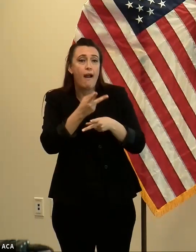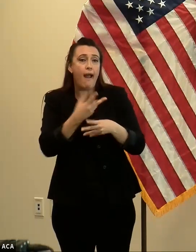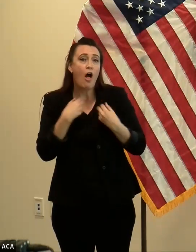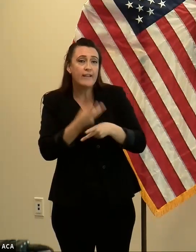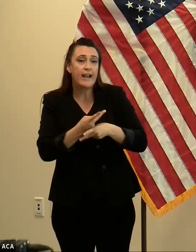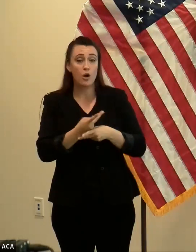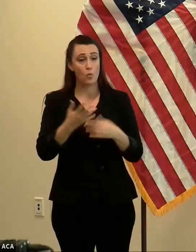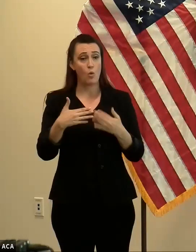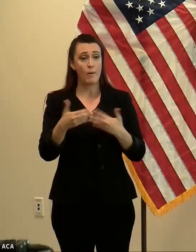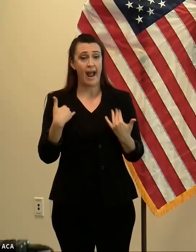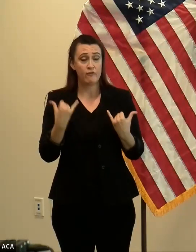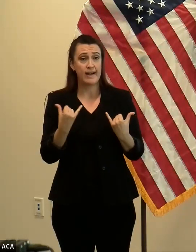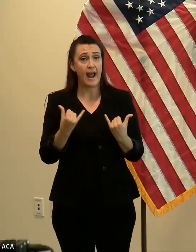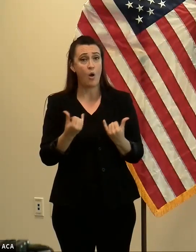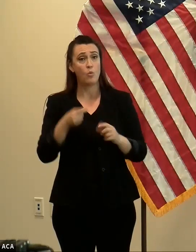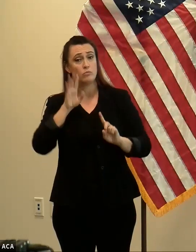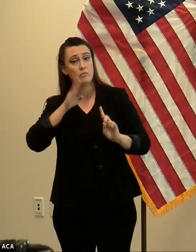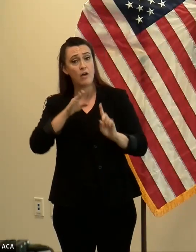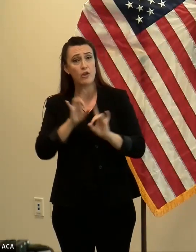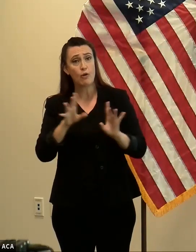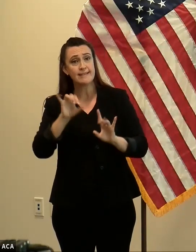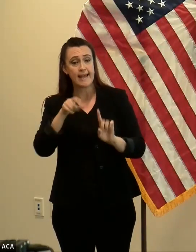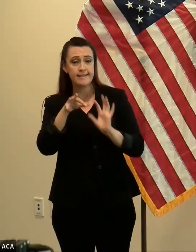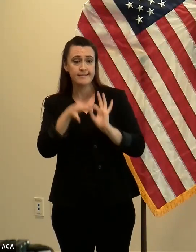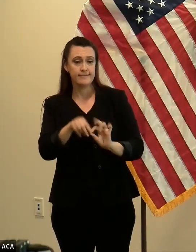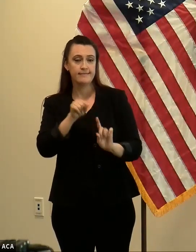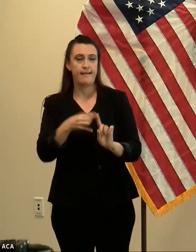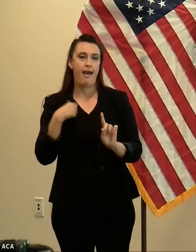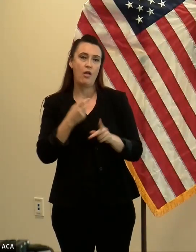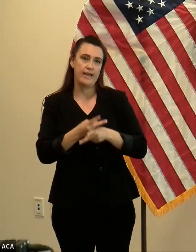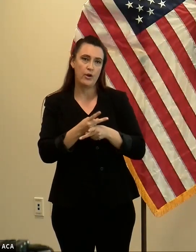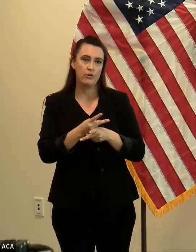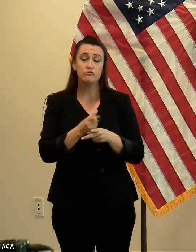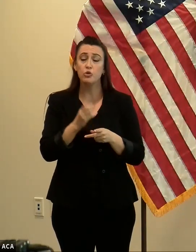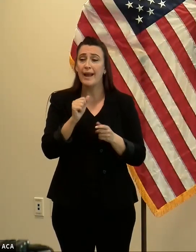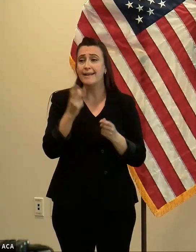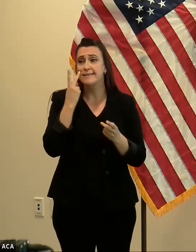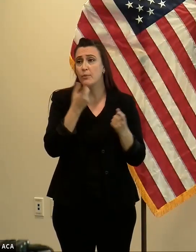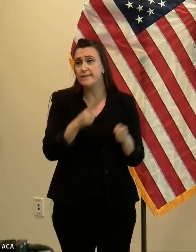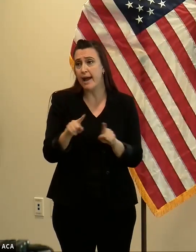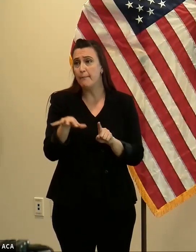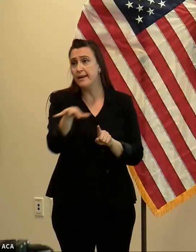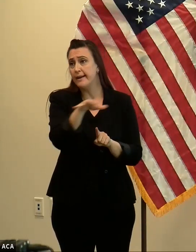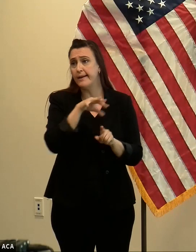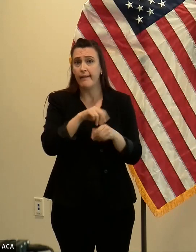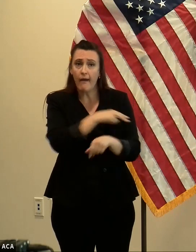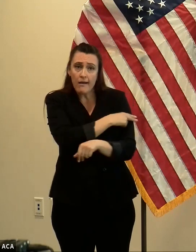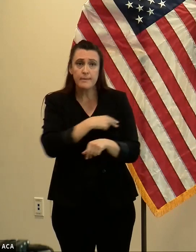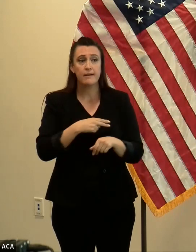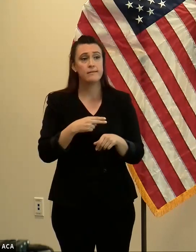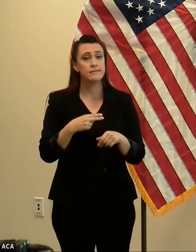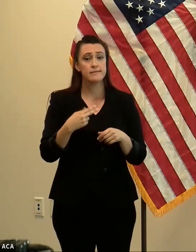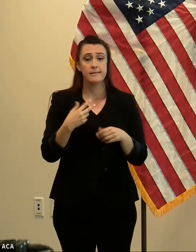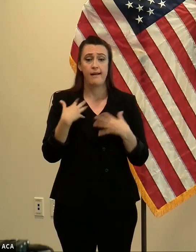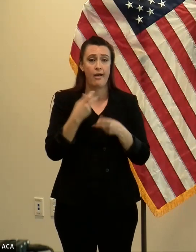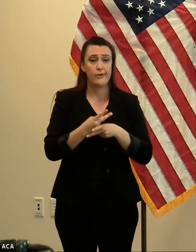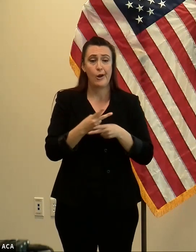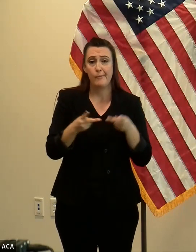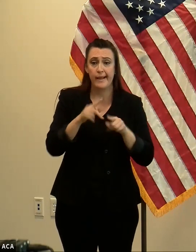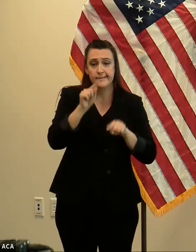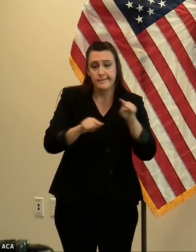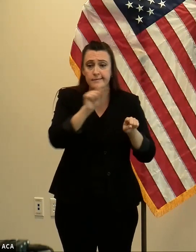right now is a healthcare crisis, and you can see by what's happening inside our hospitals and healthcare facilities